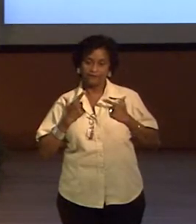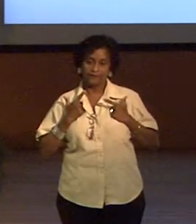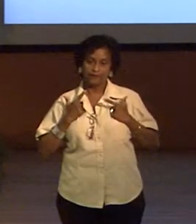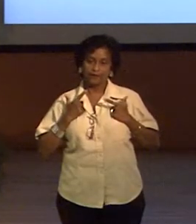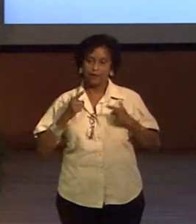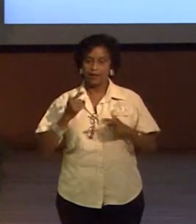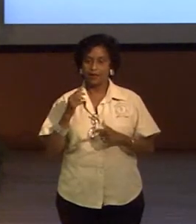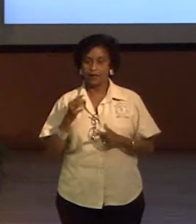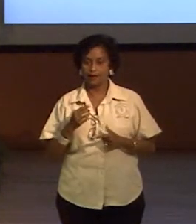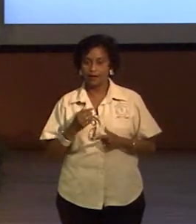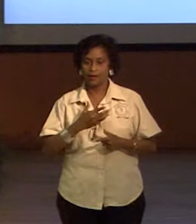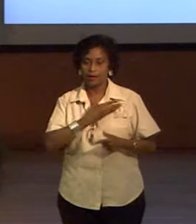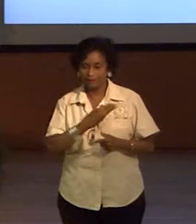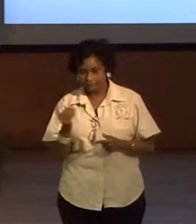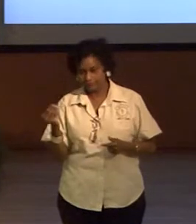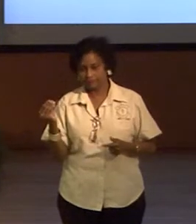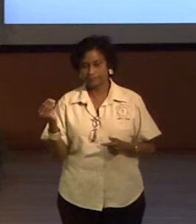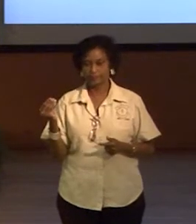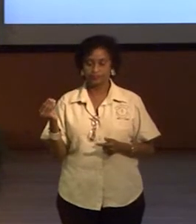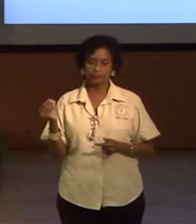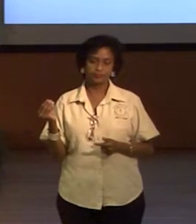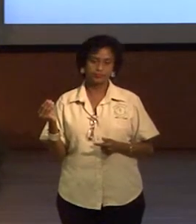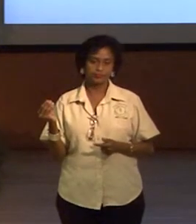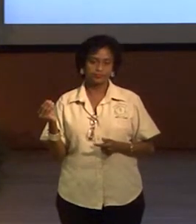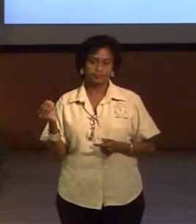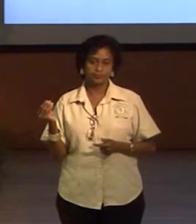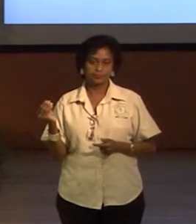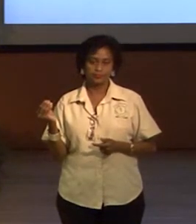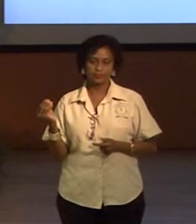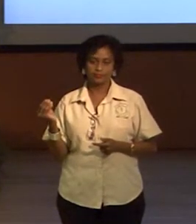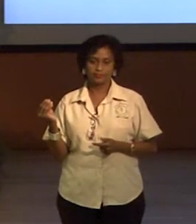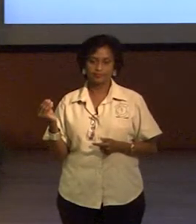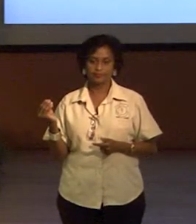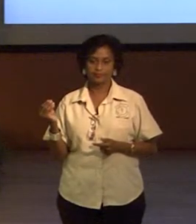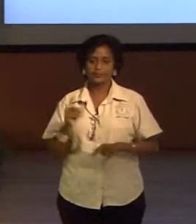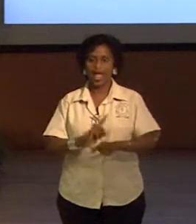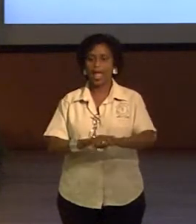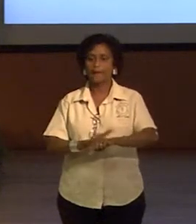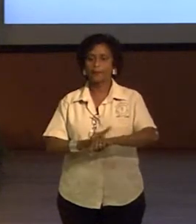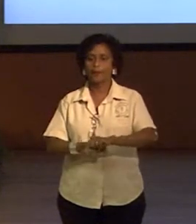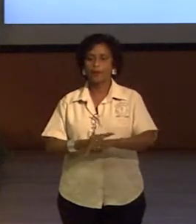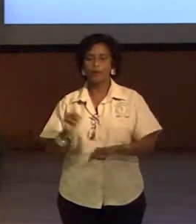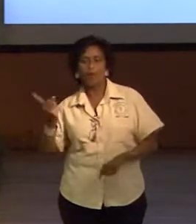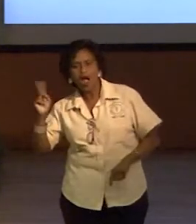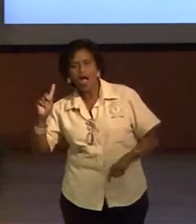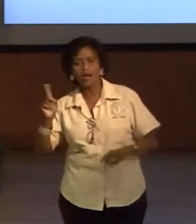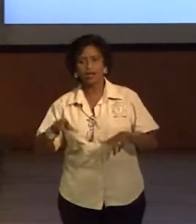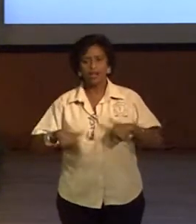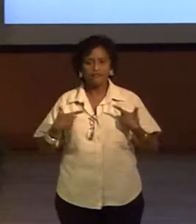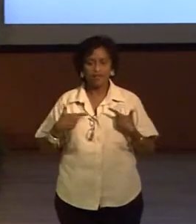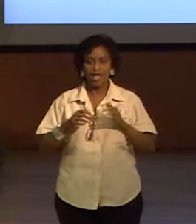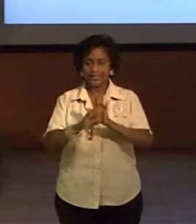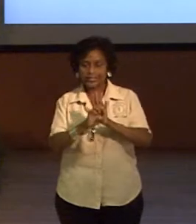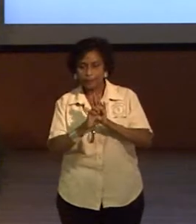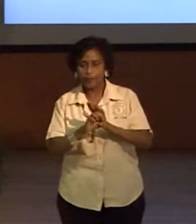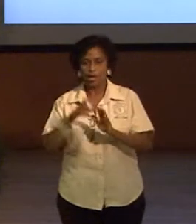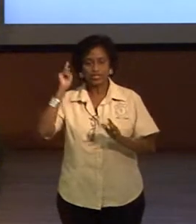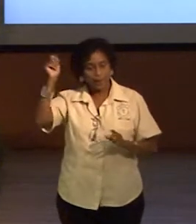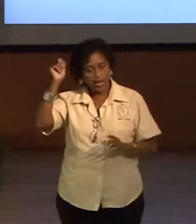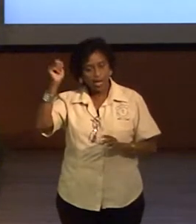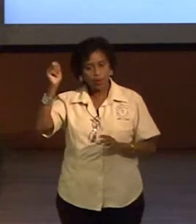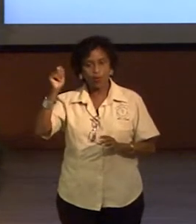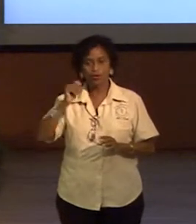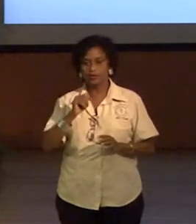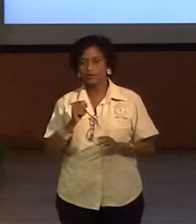the time in which the person lives. So in Trinidad and Tobago, I've been